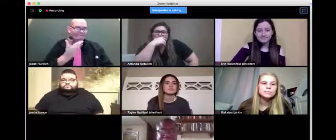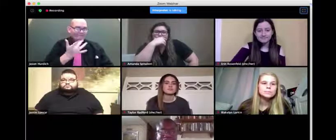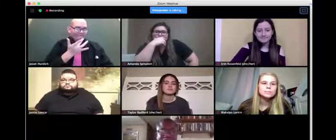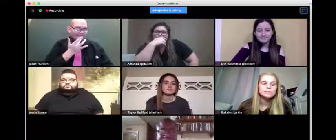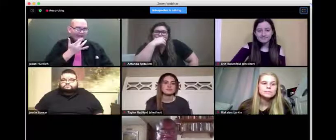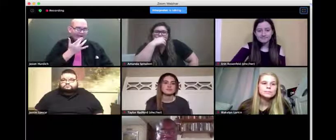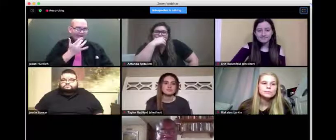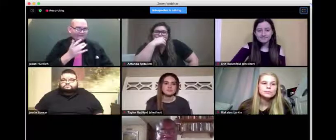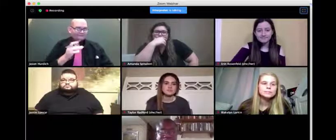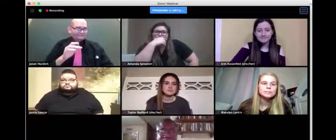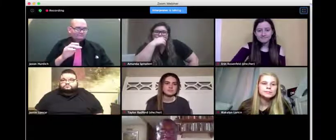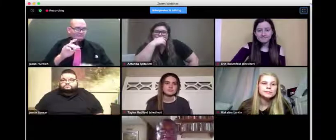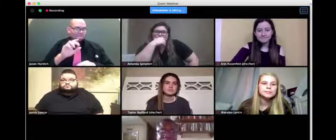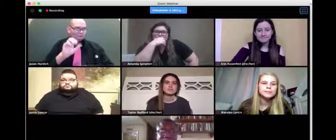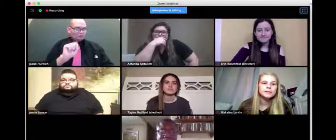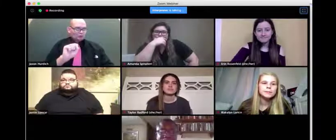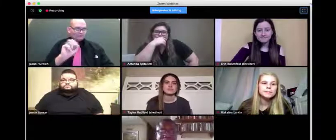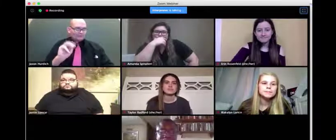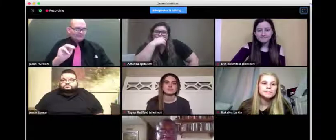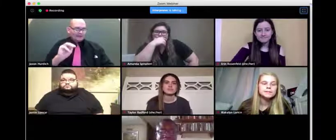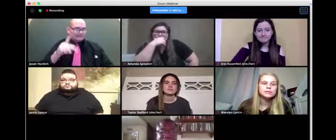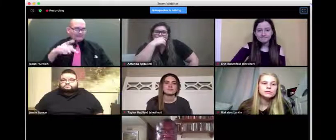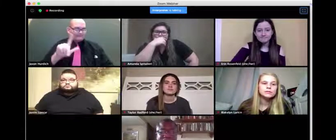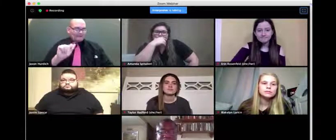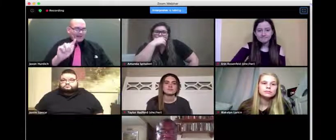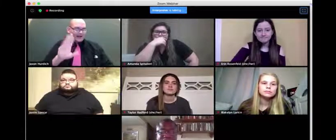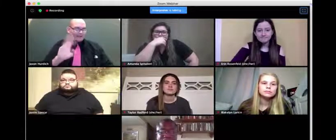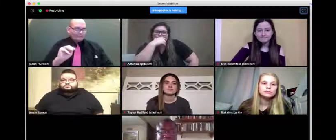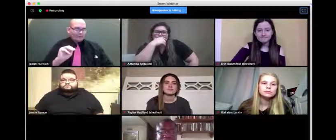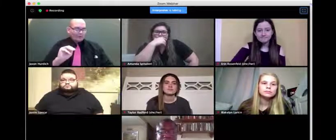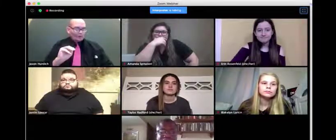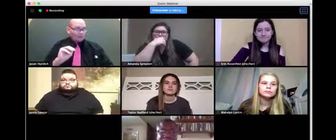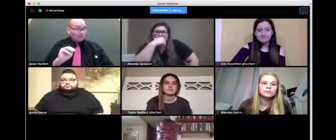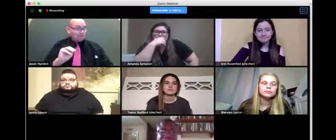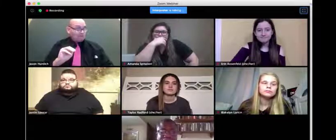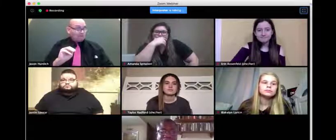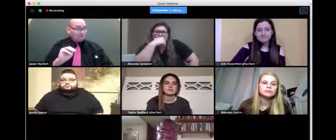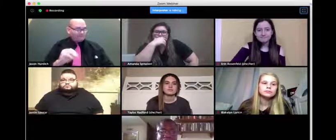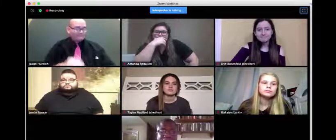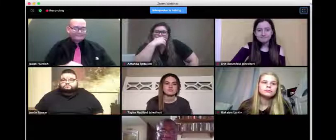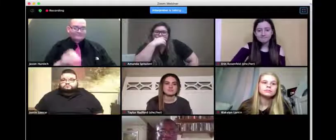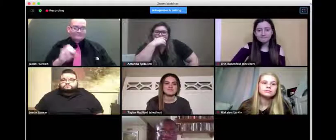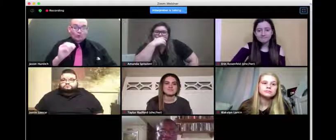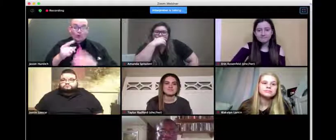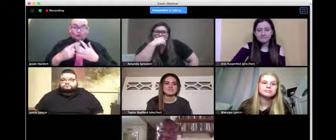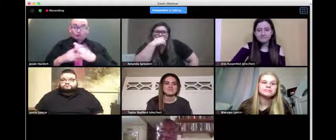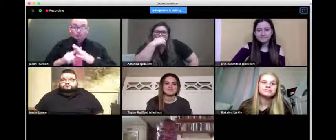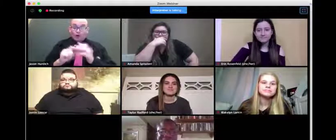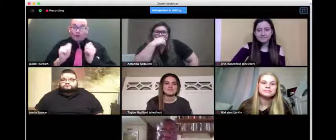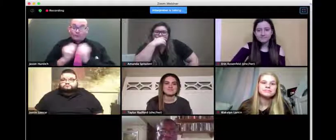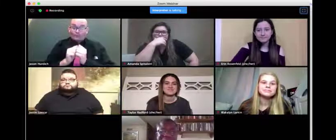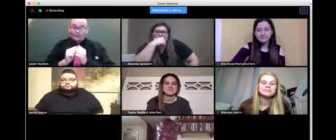what perhaps their favorite social media platform is, and so forth. So we're going to start with Blakelyn.